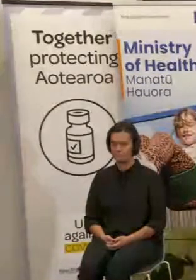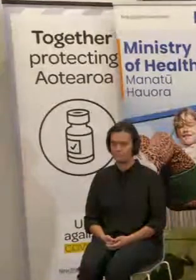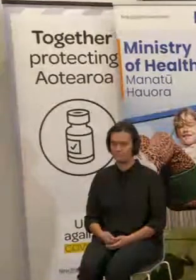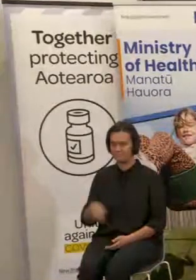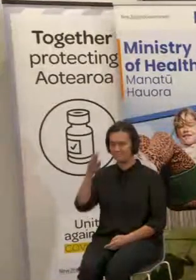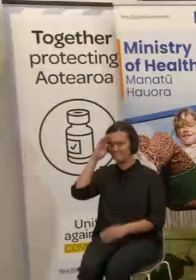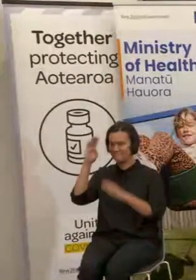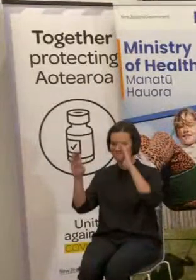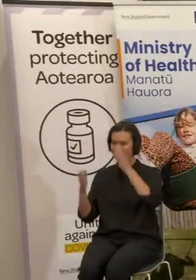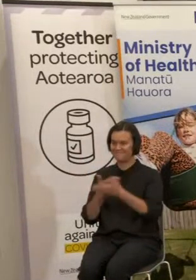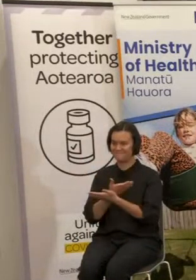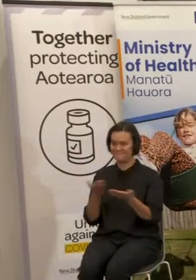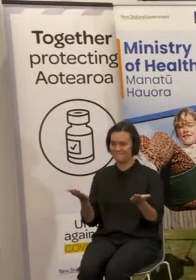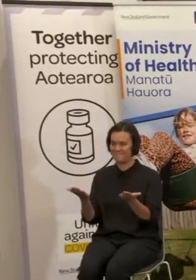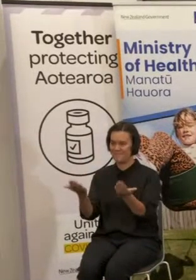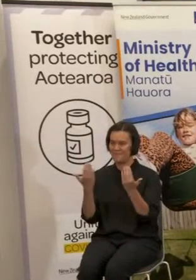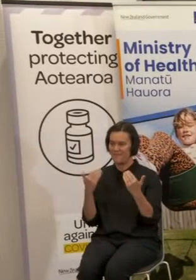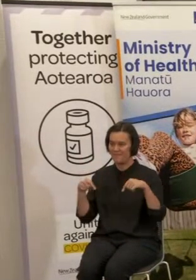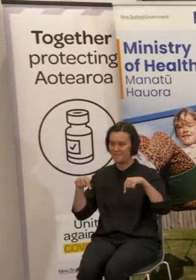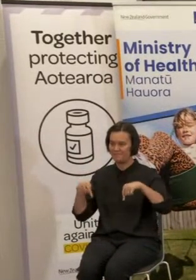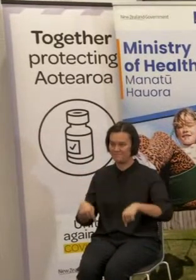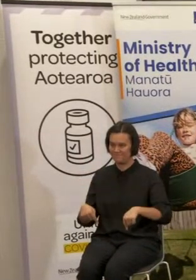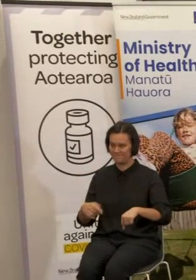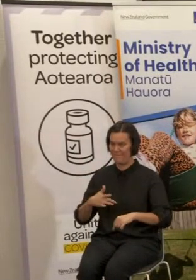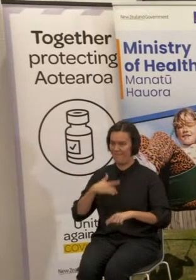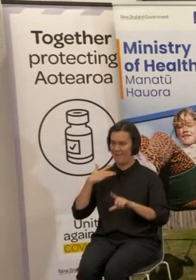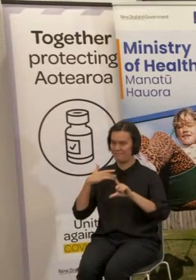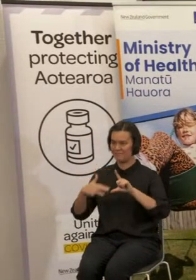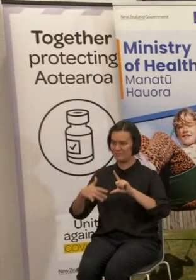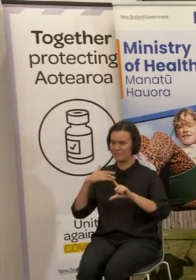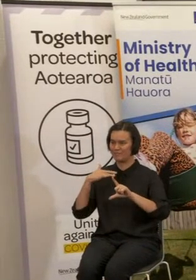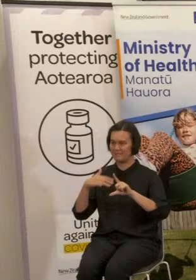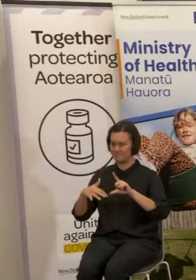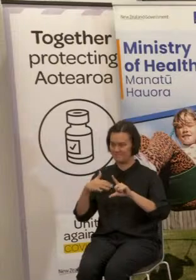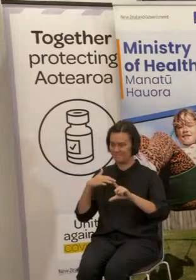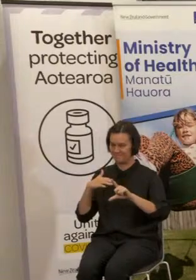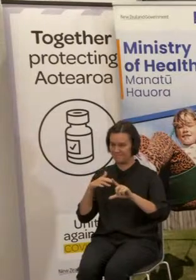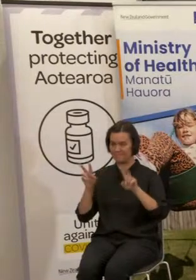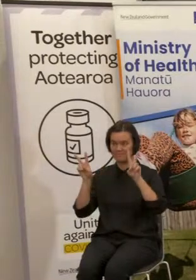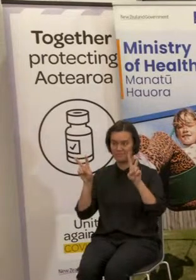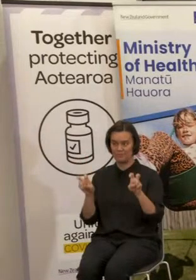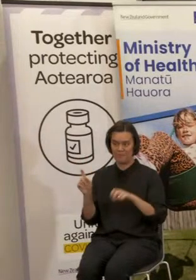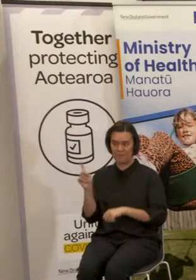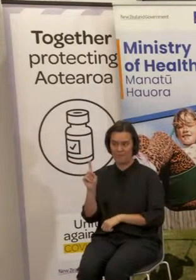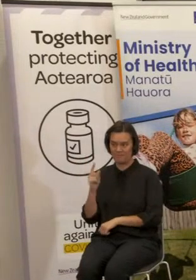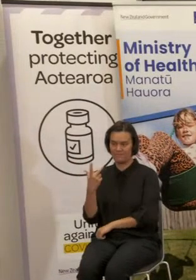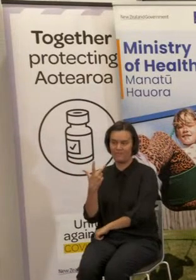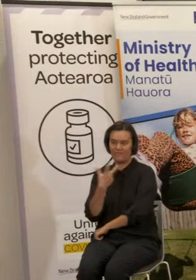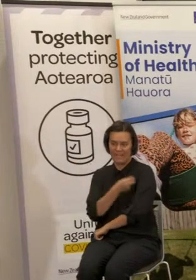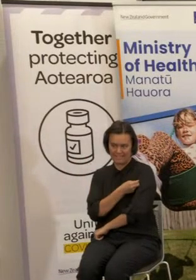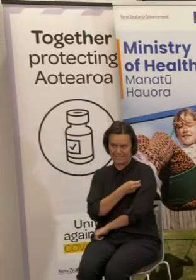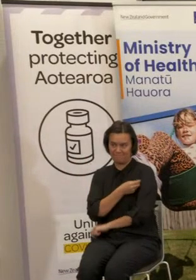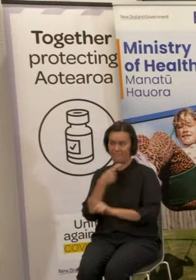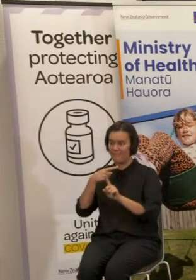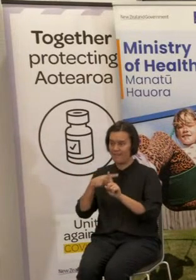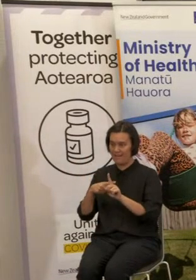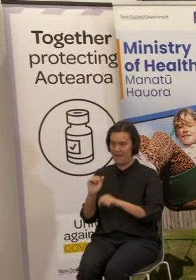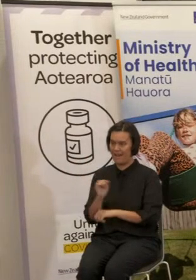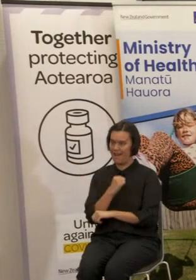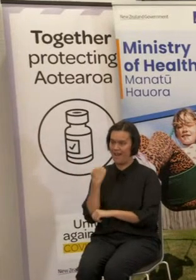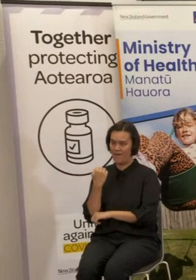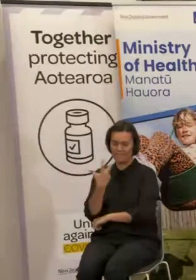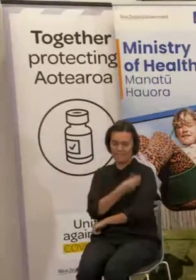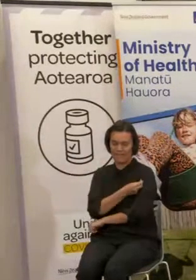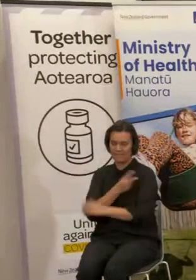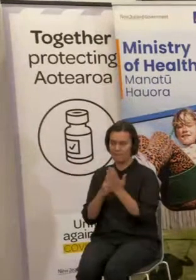Kia ora koutou katoa. Welcome everyone to our live stream session this morning on vaccination and our vaccination program,